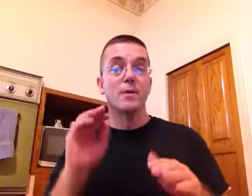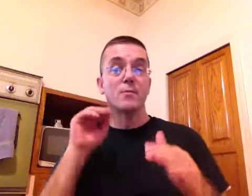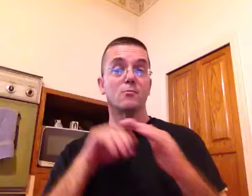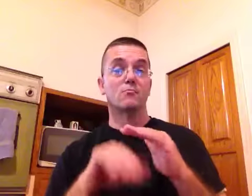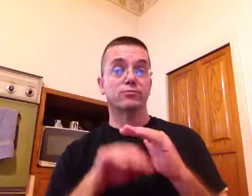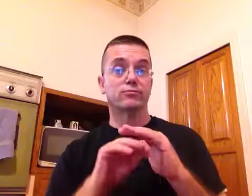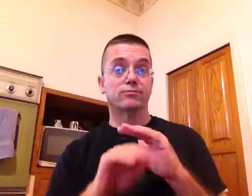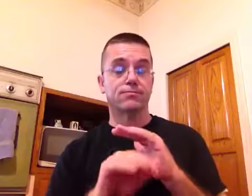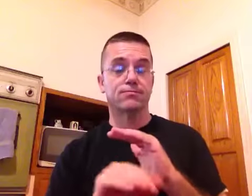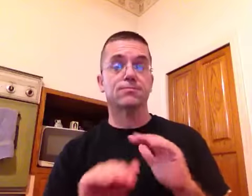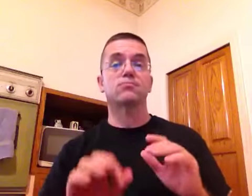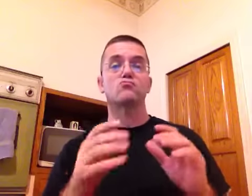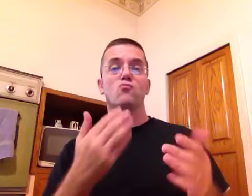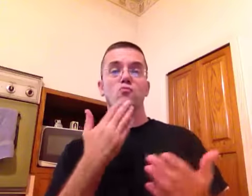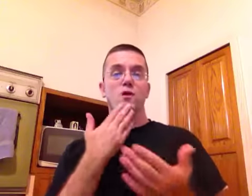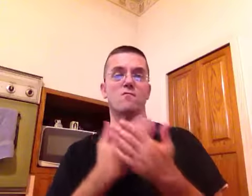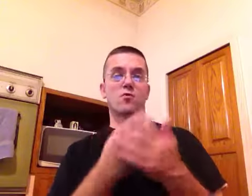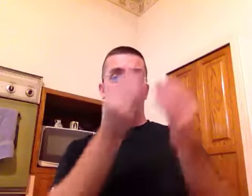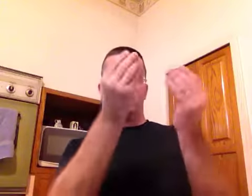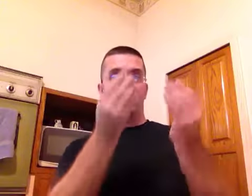good data